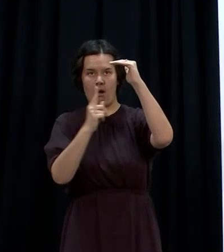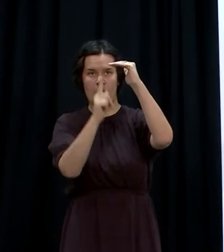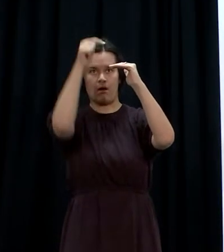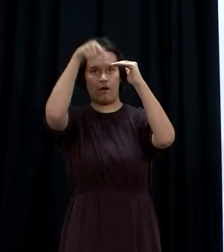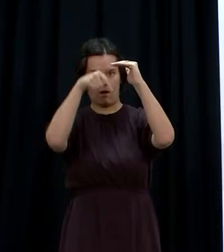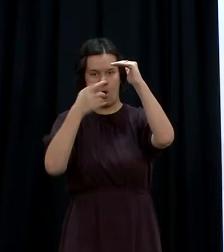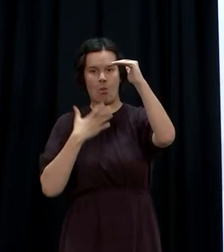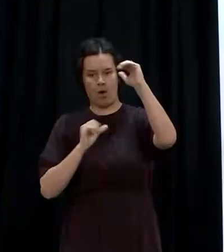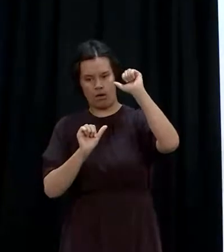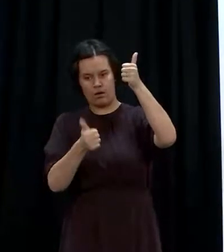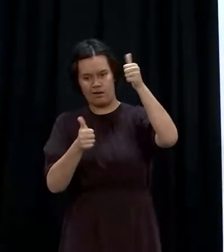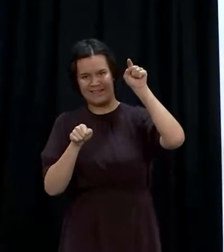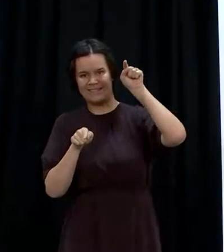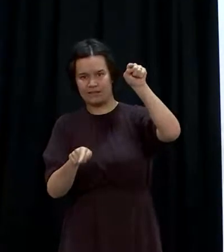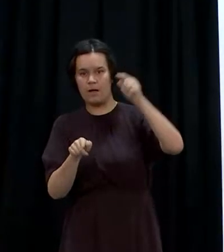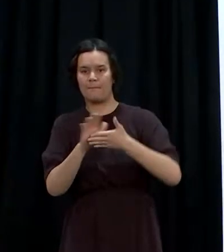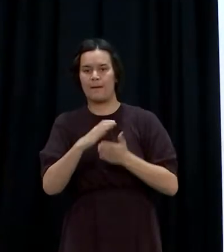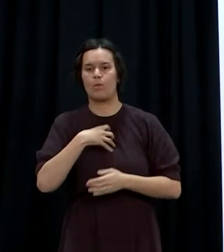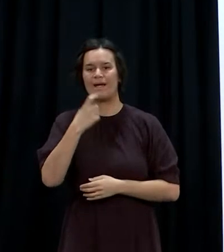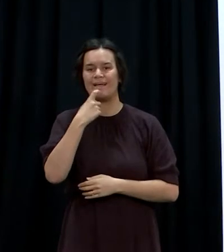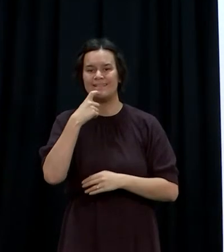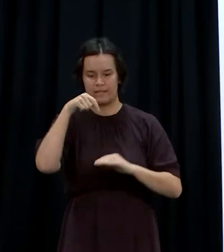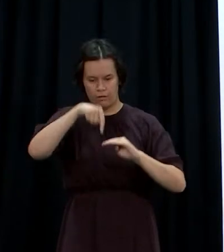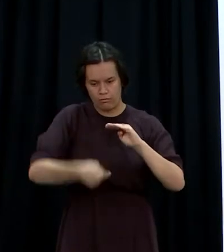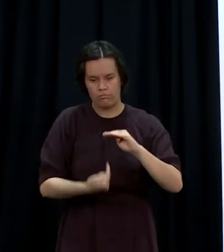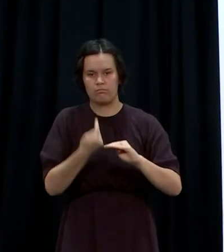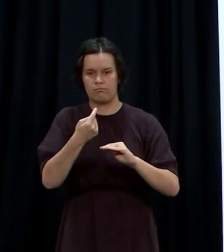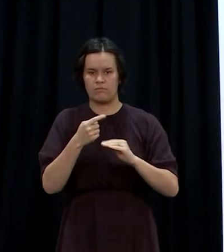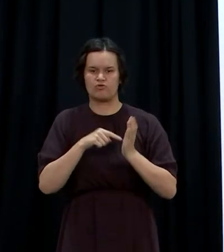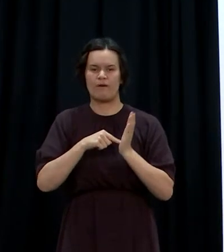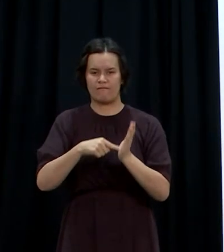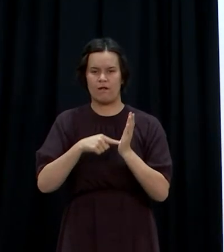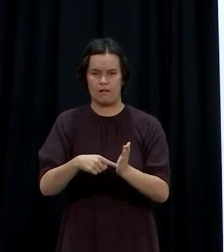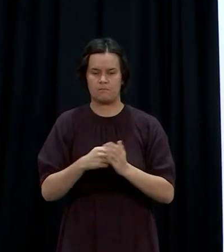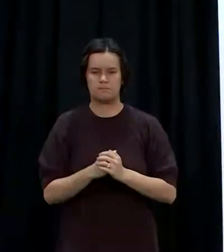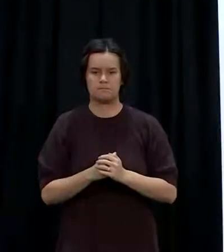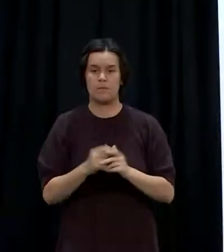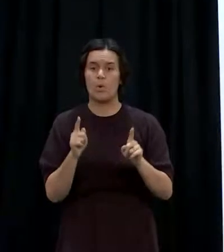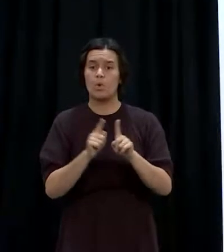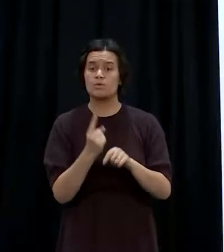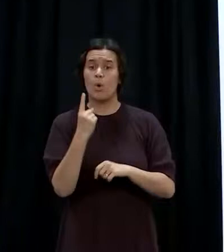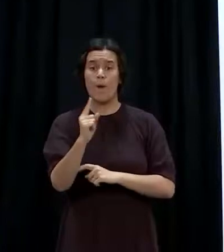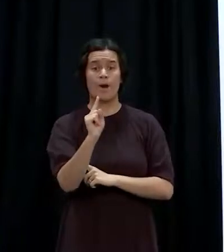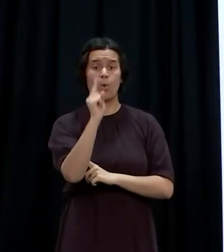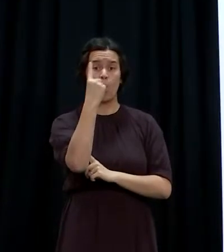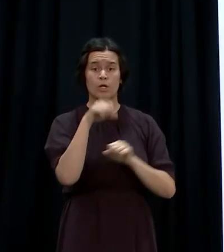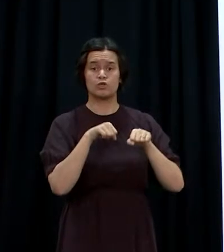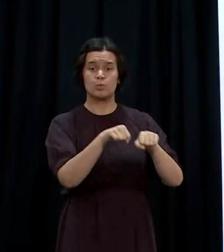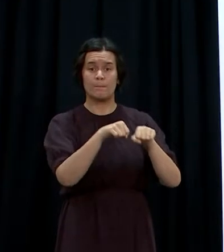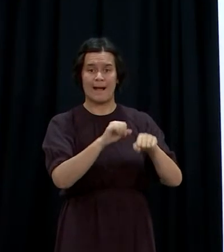Surveillance testing of essential workers is continuing today with a further pop-up at an Auckland supermarket for staff only.